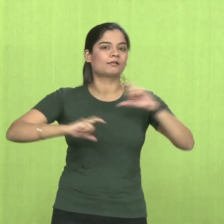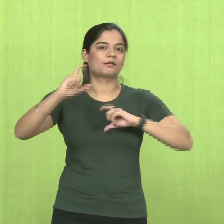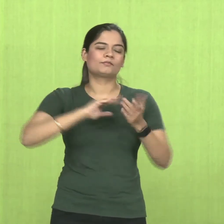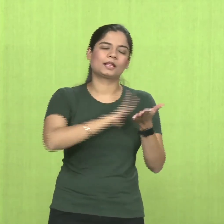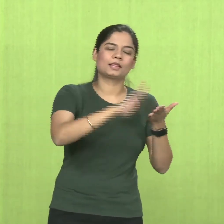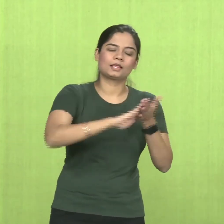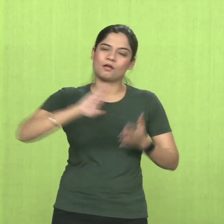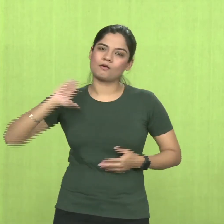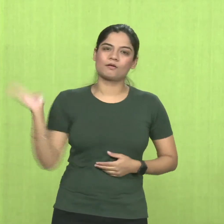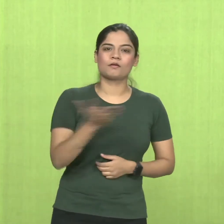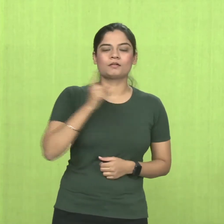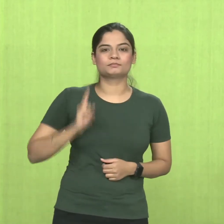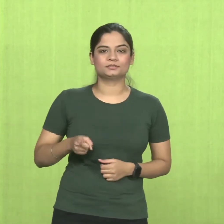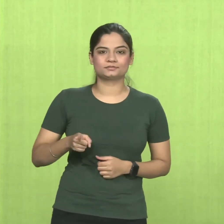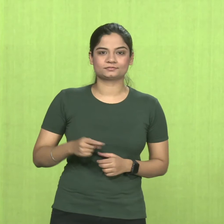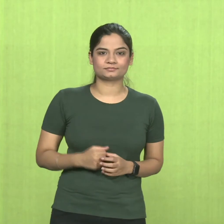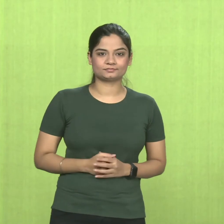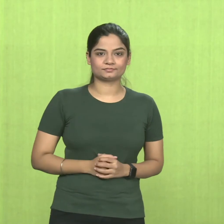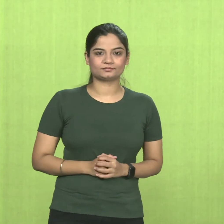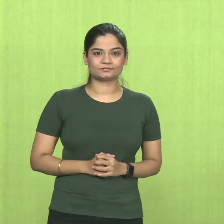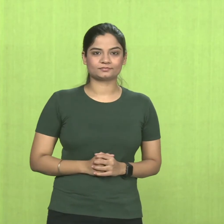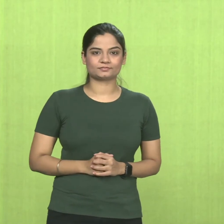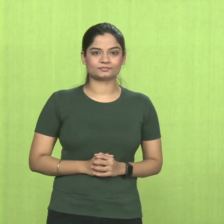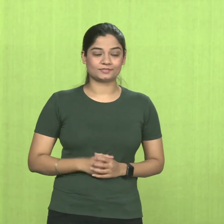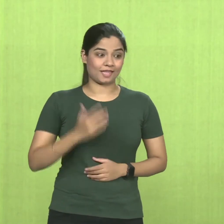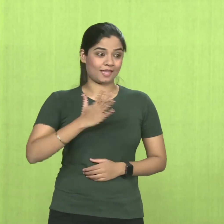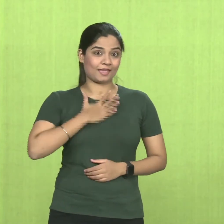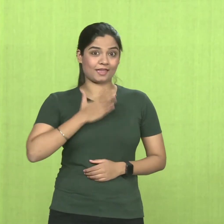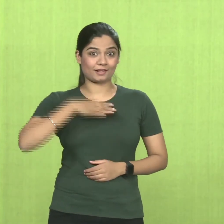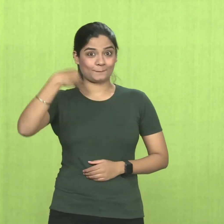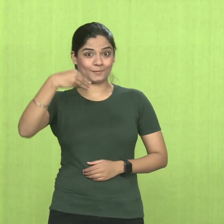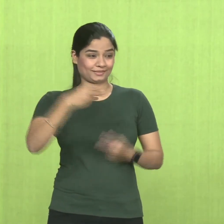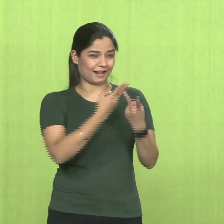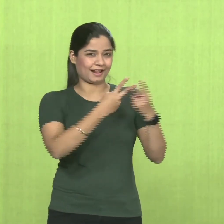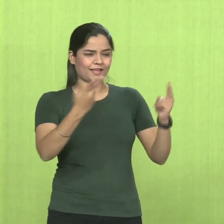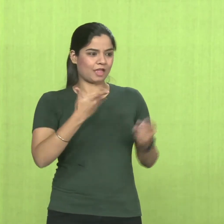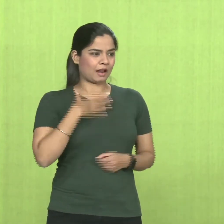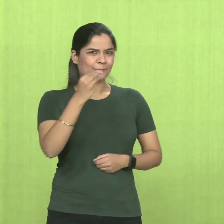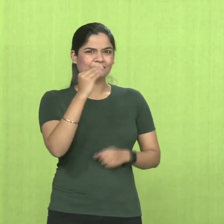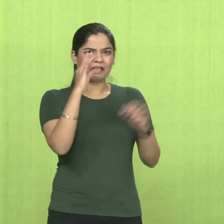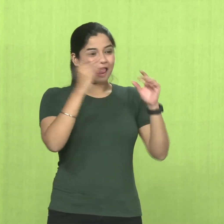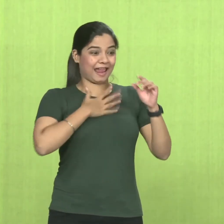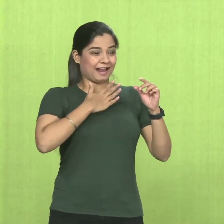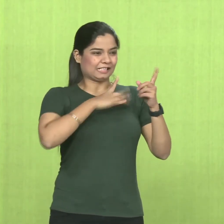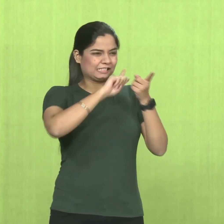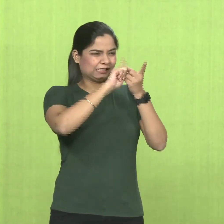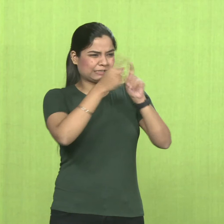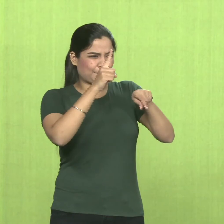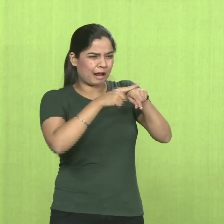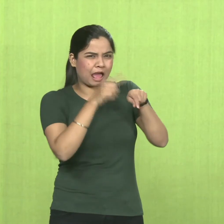body. So remember to clean. Remember that the green leafy vegetables, they are green, but you have to remember that they're